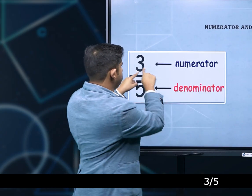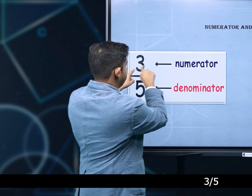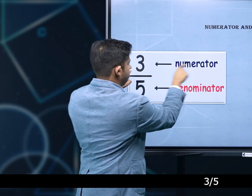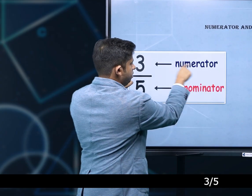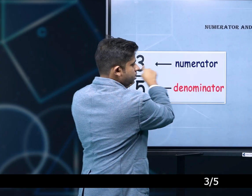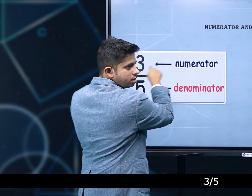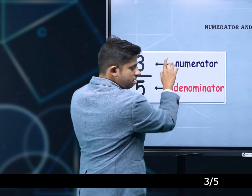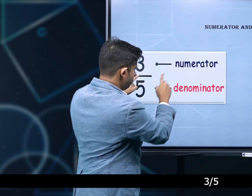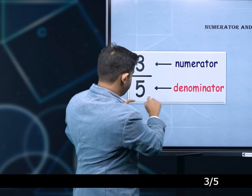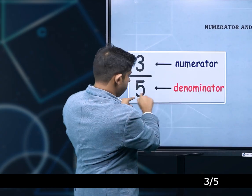3/5.